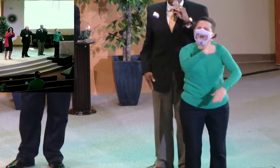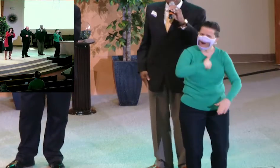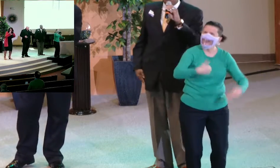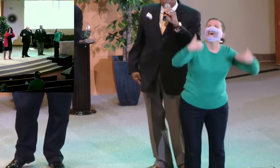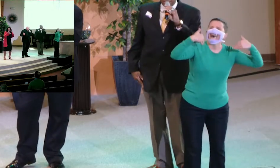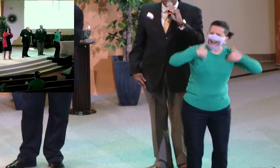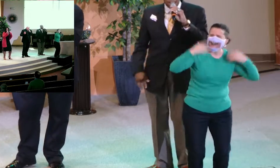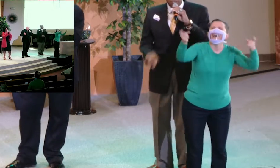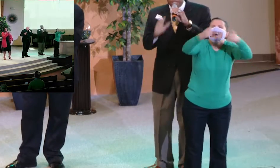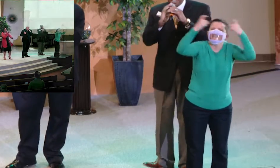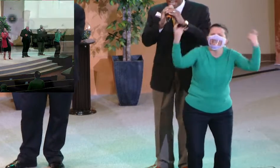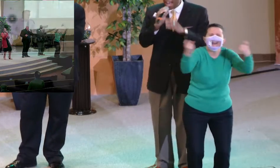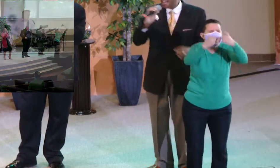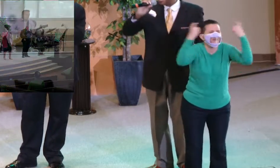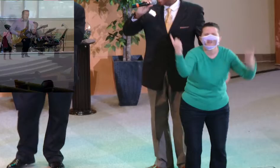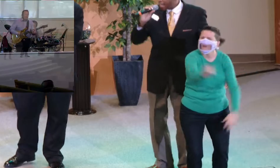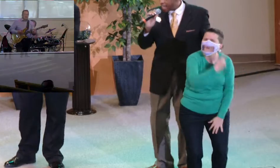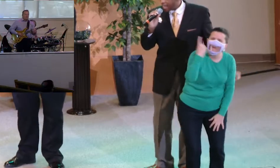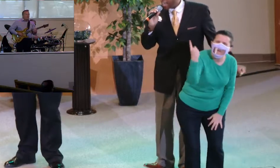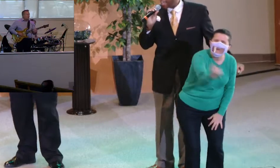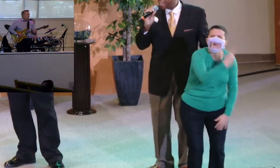true victory every hour.